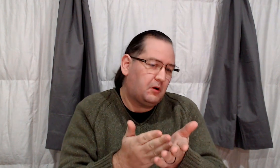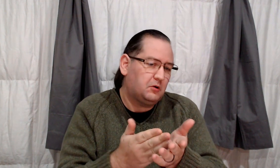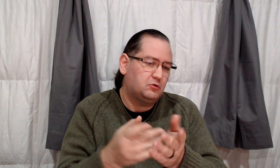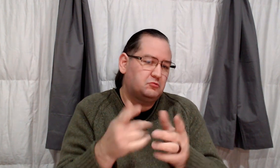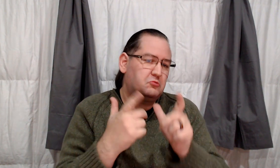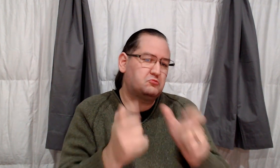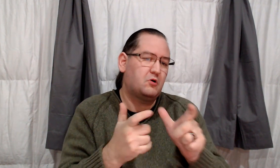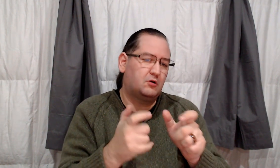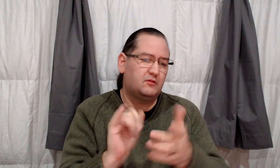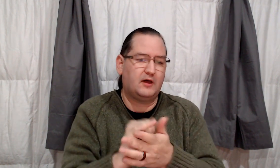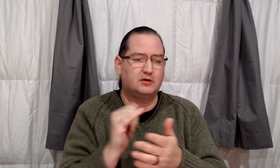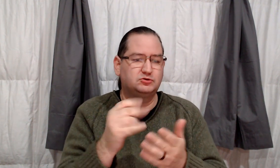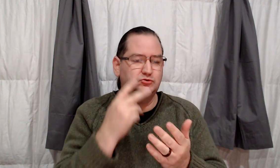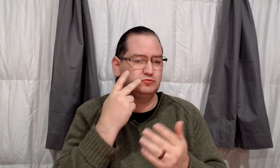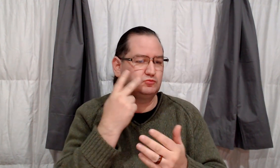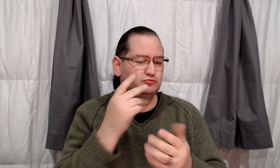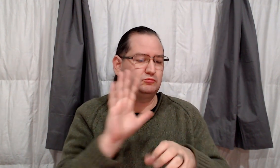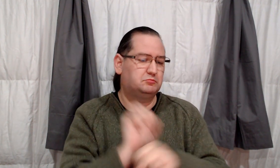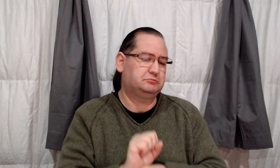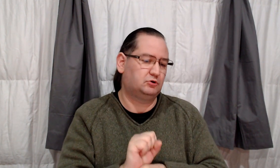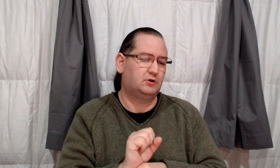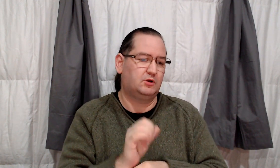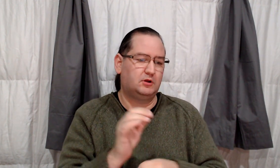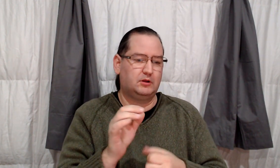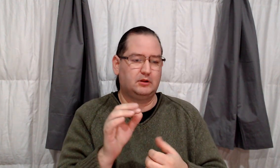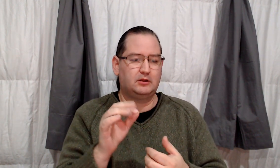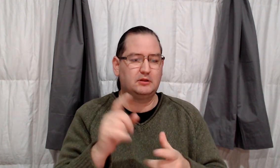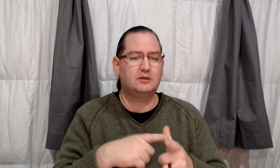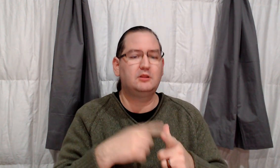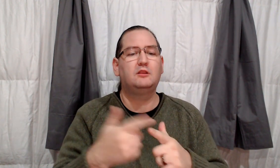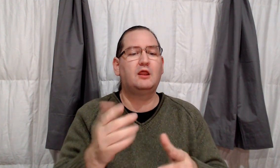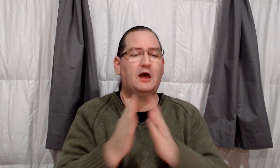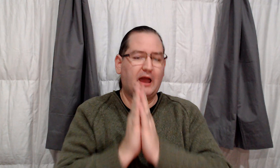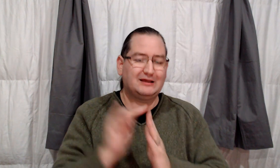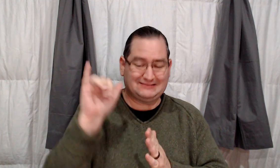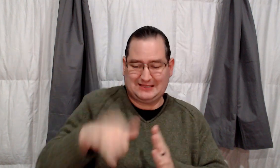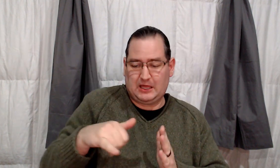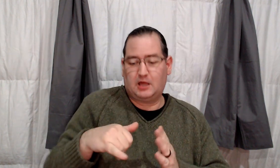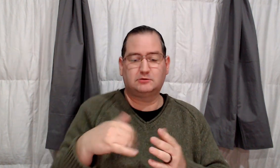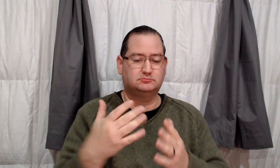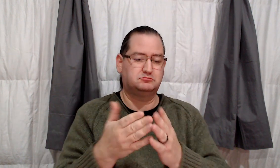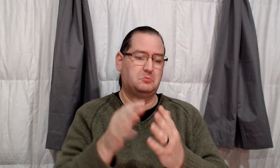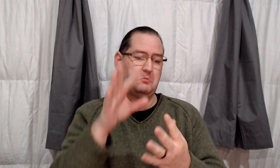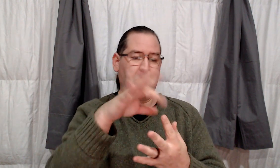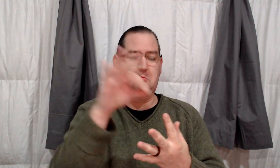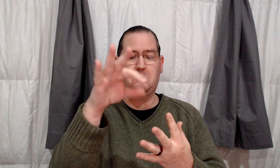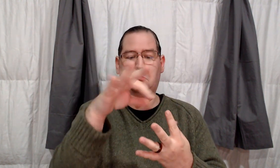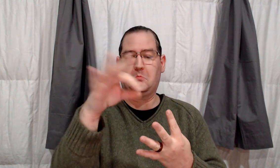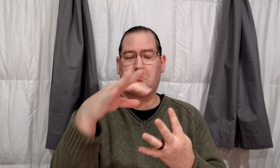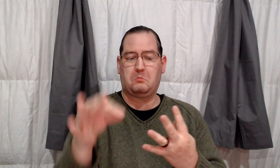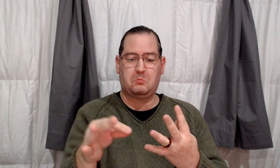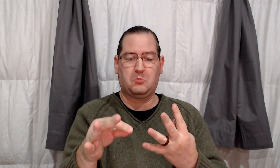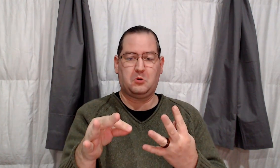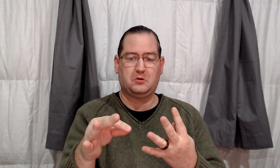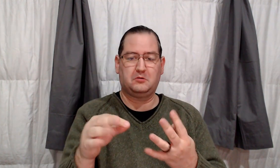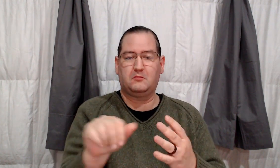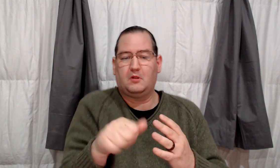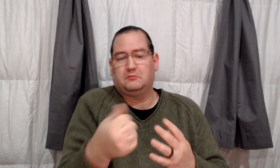that it believes is the most immediate, available and effective, that has nothing to do with smoking,